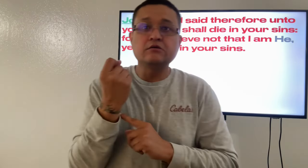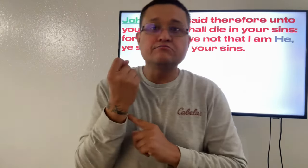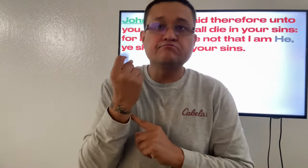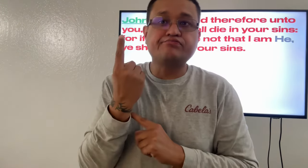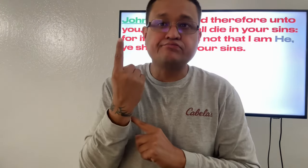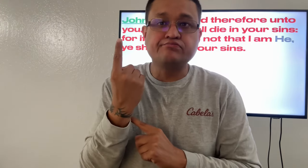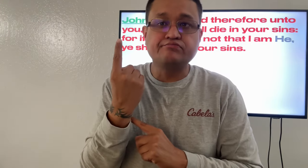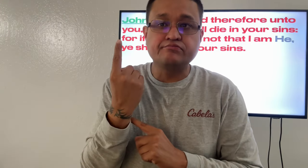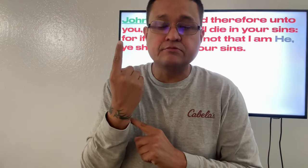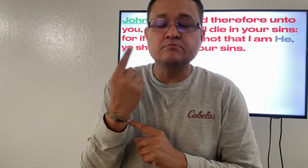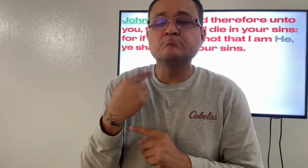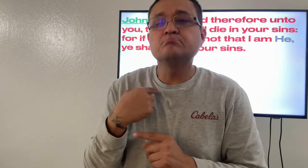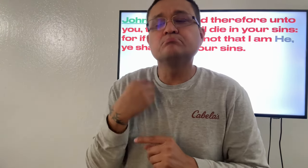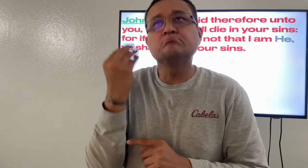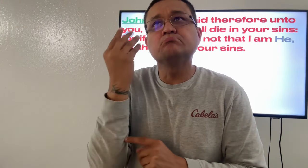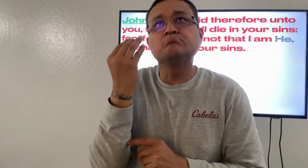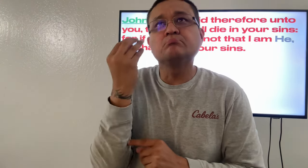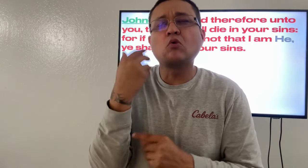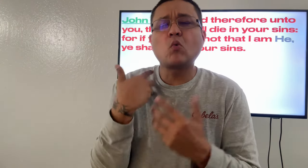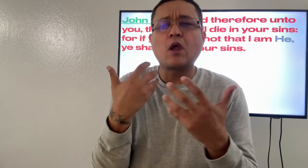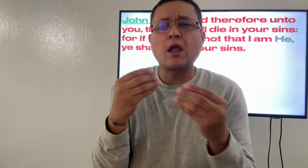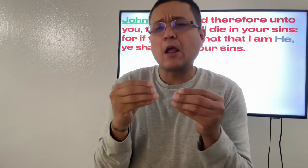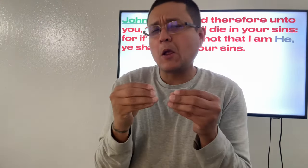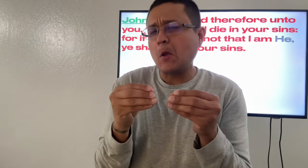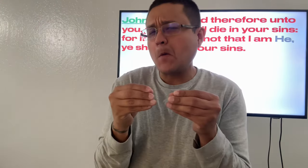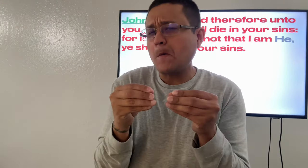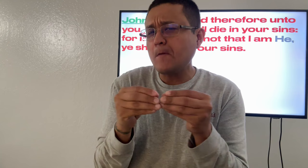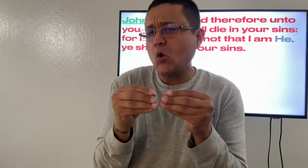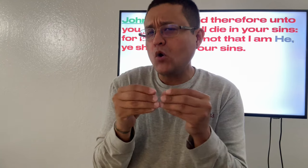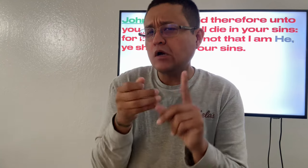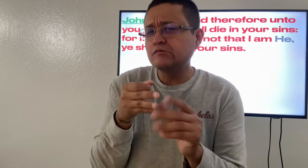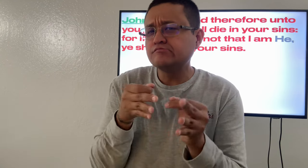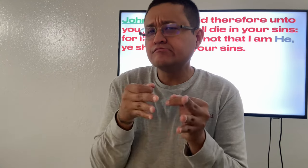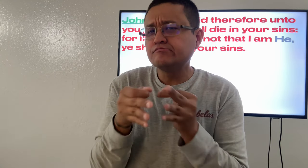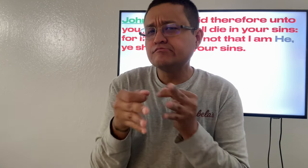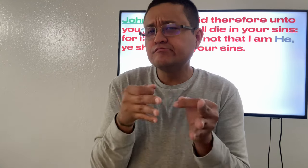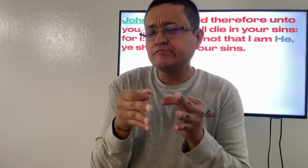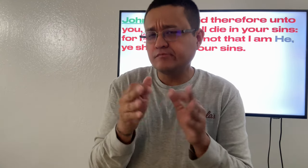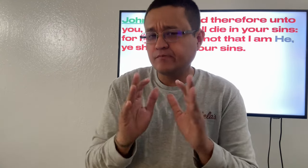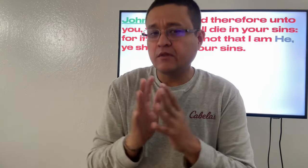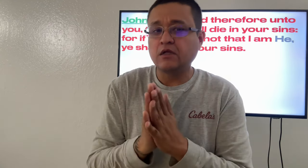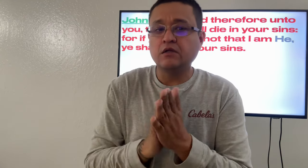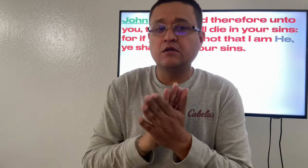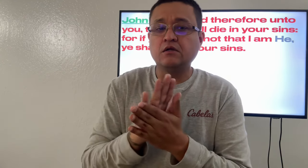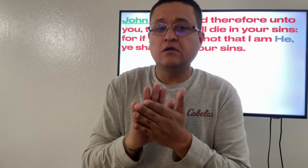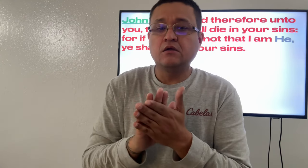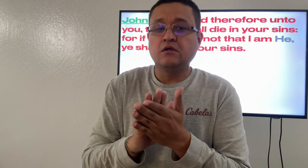that we're talking about this, I want to explain a little bit more.